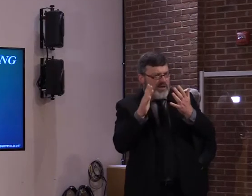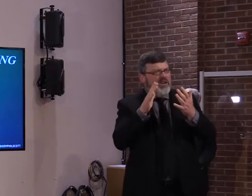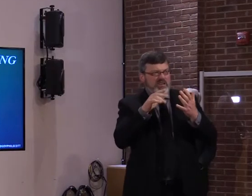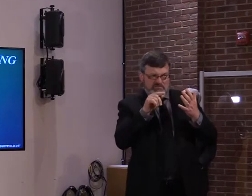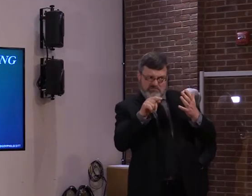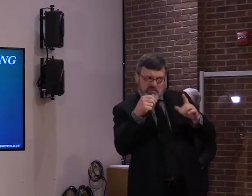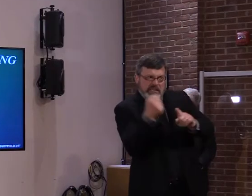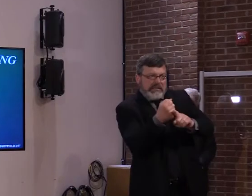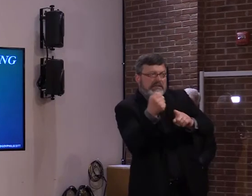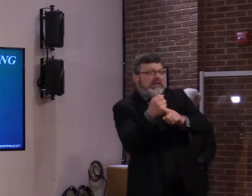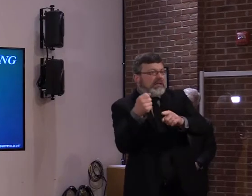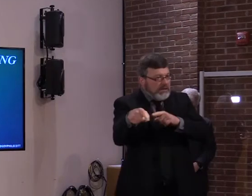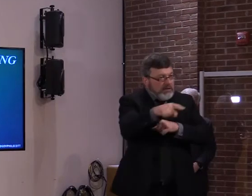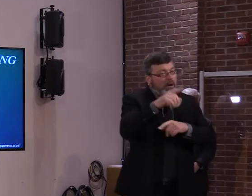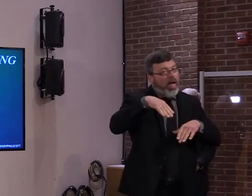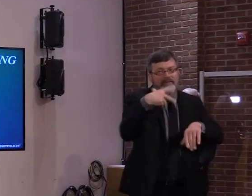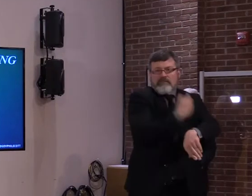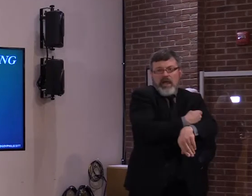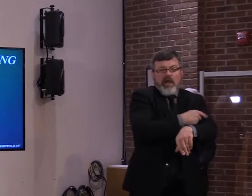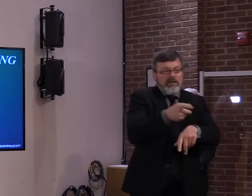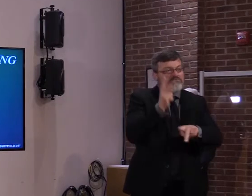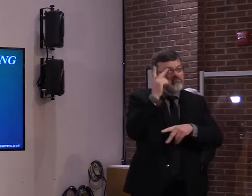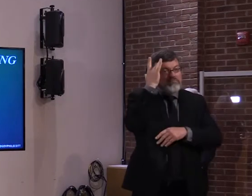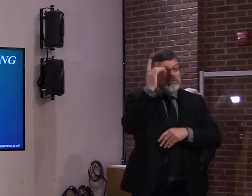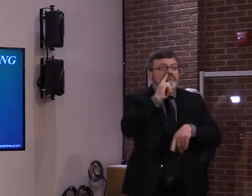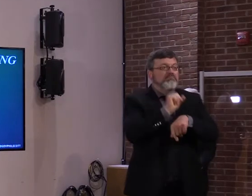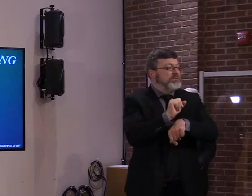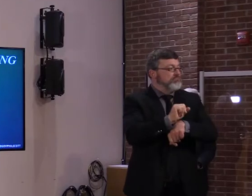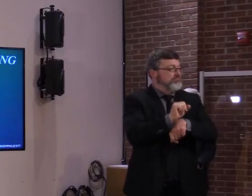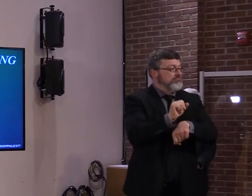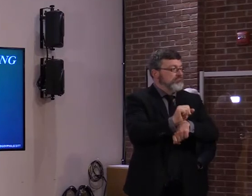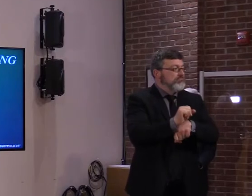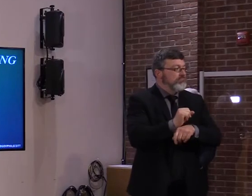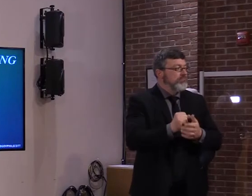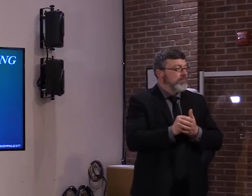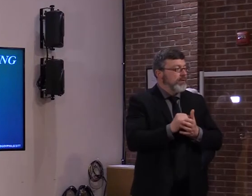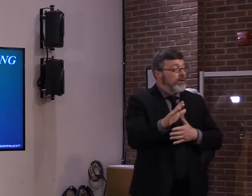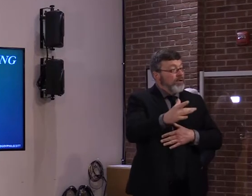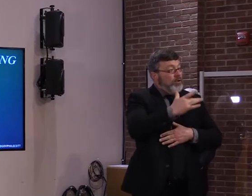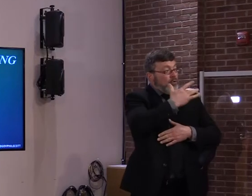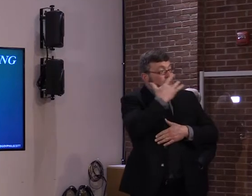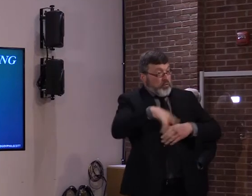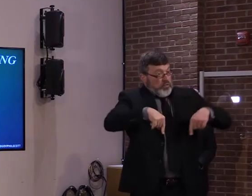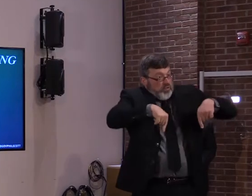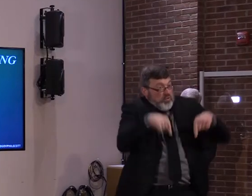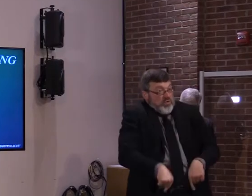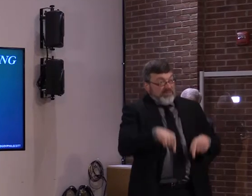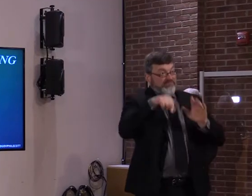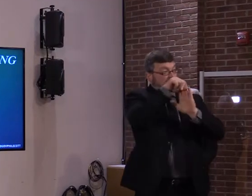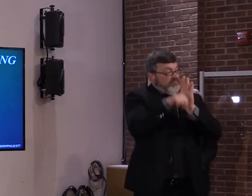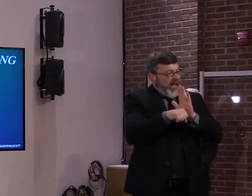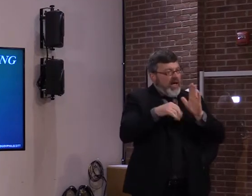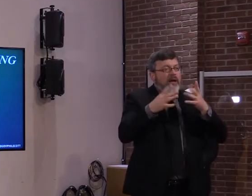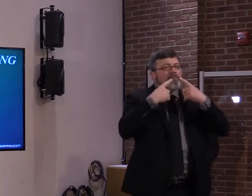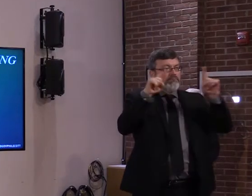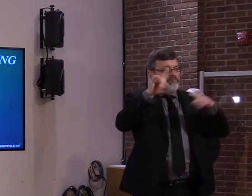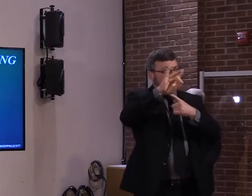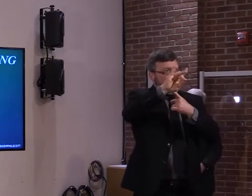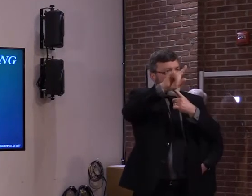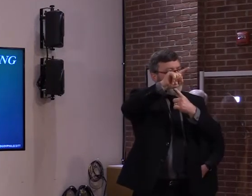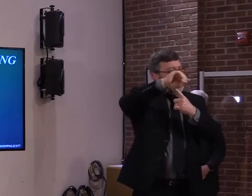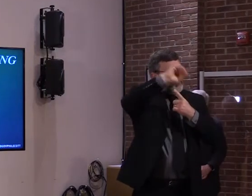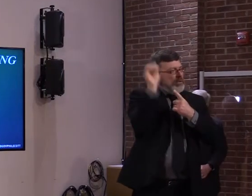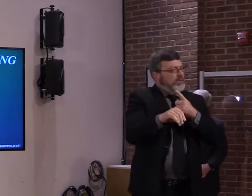is good news for us here in Vermont. The vaccine is effective and our best defense against this and other